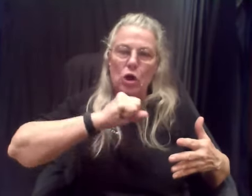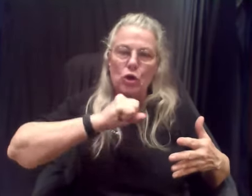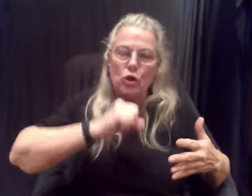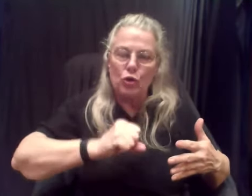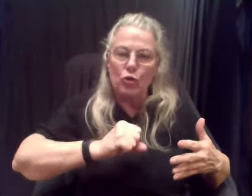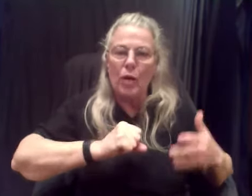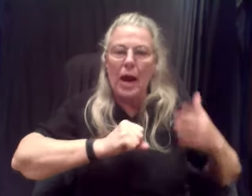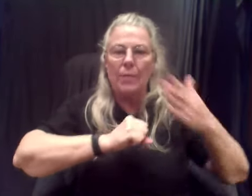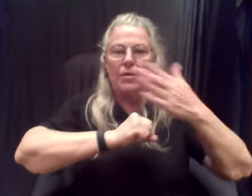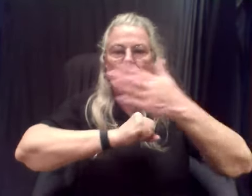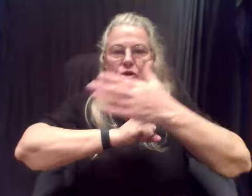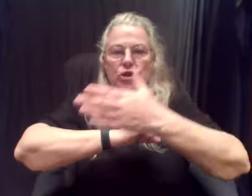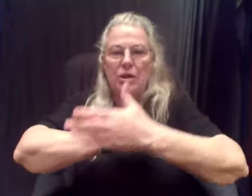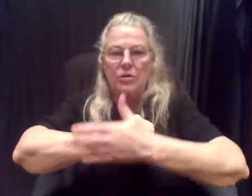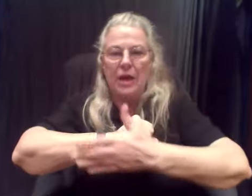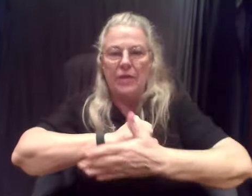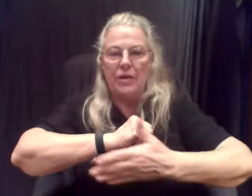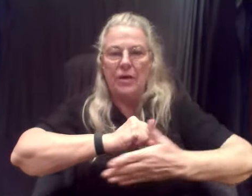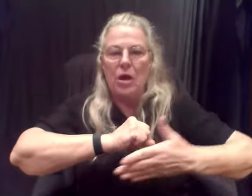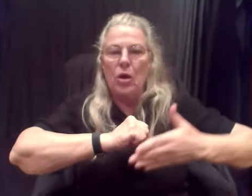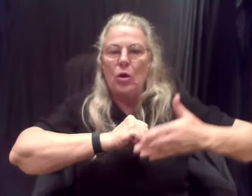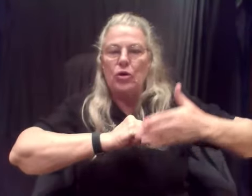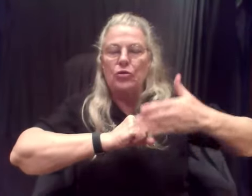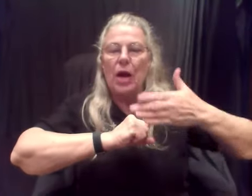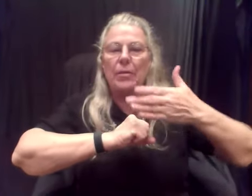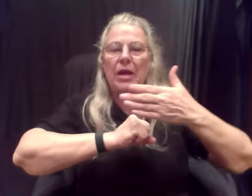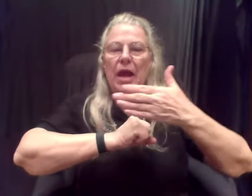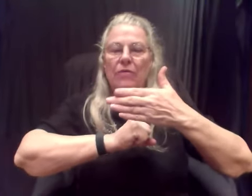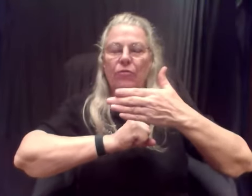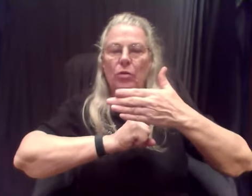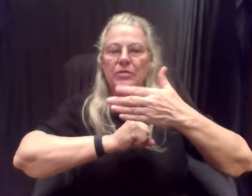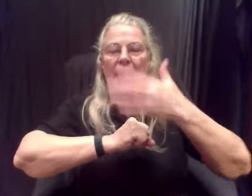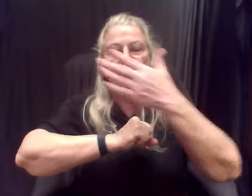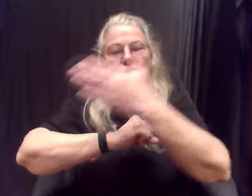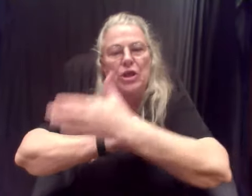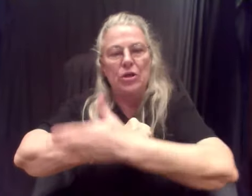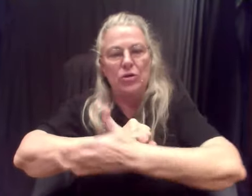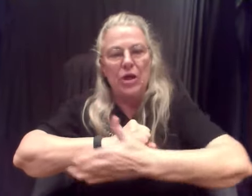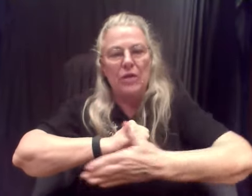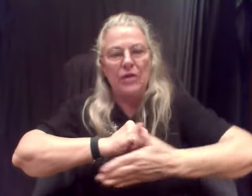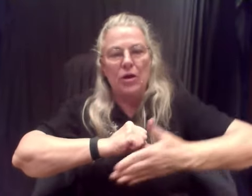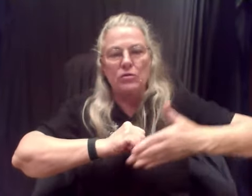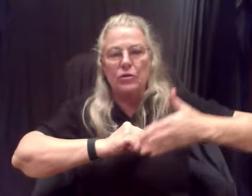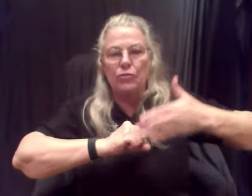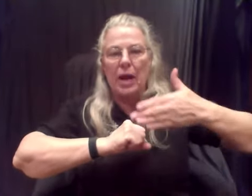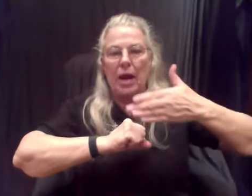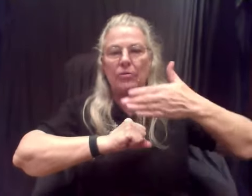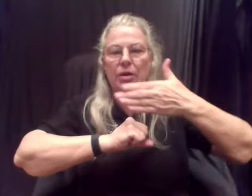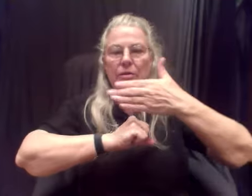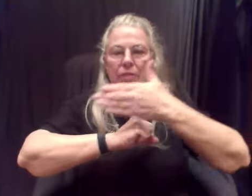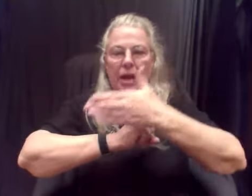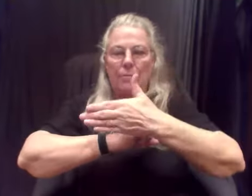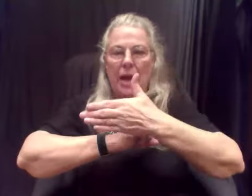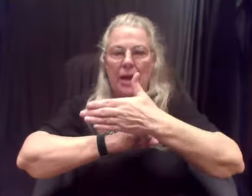you grab the shield, and then your dominant hand forms that shield that goes around and back up.